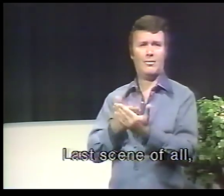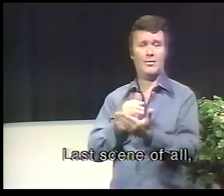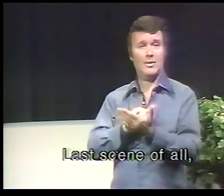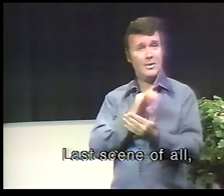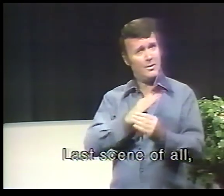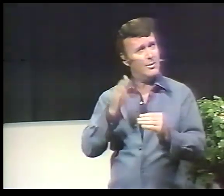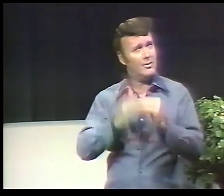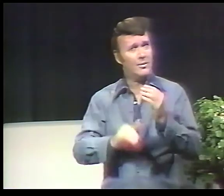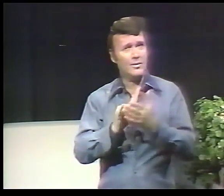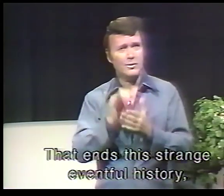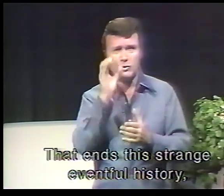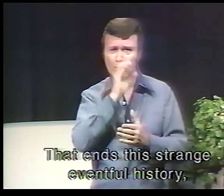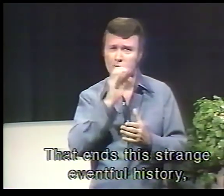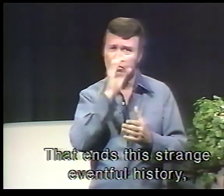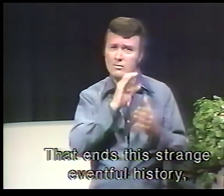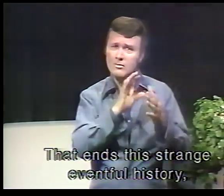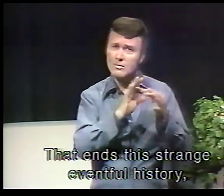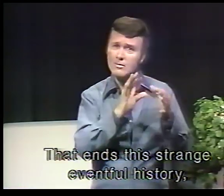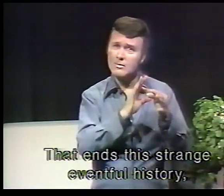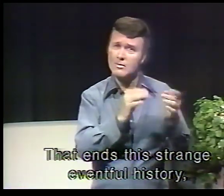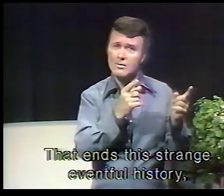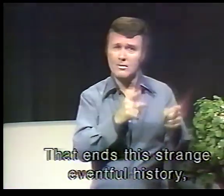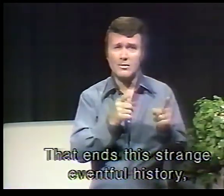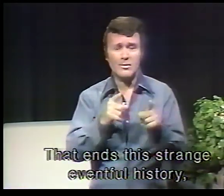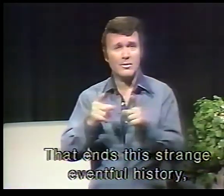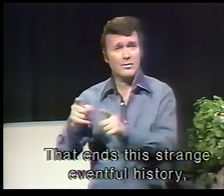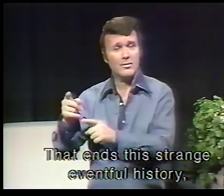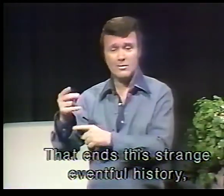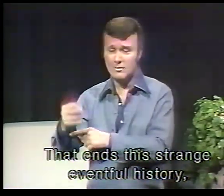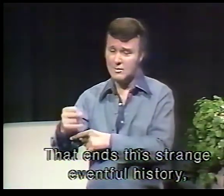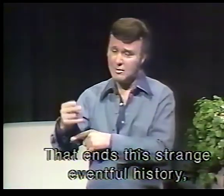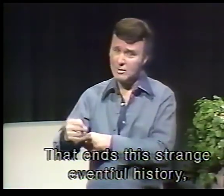all, that ends this strange eventful history,